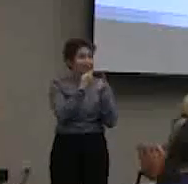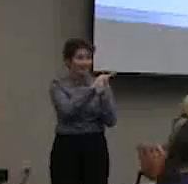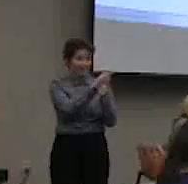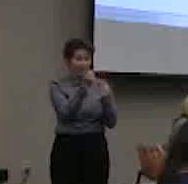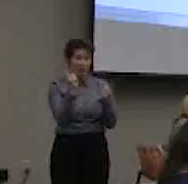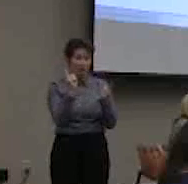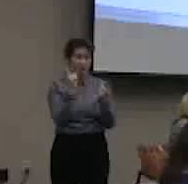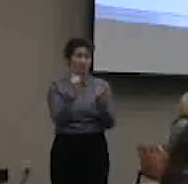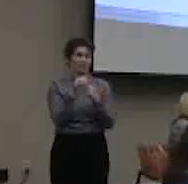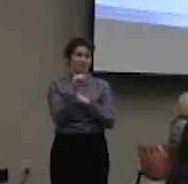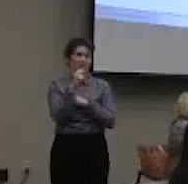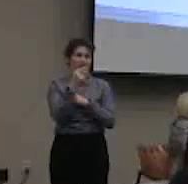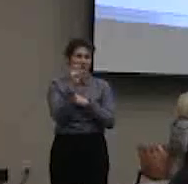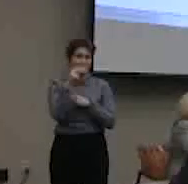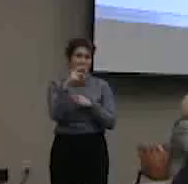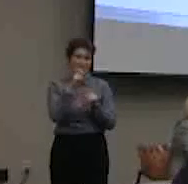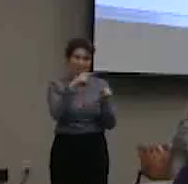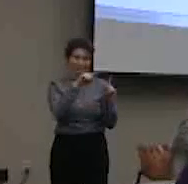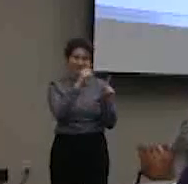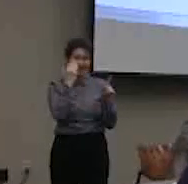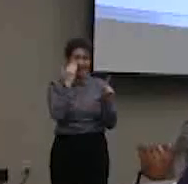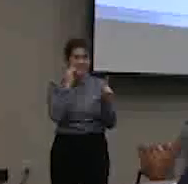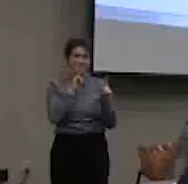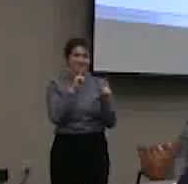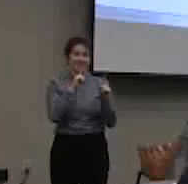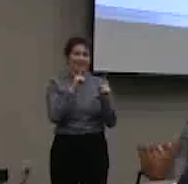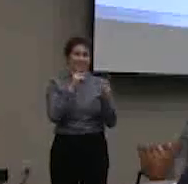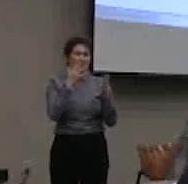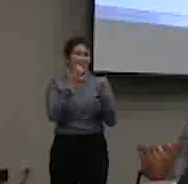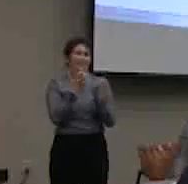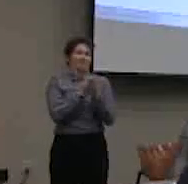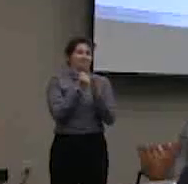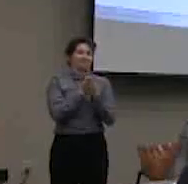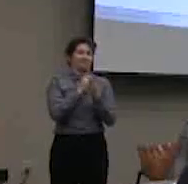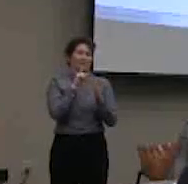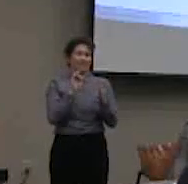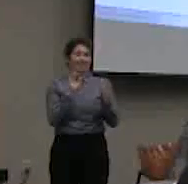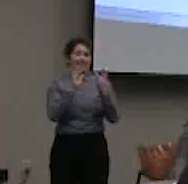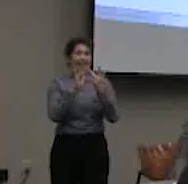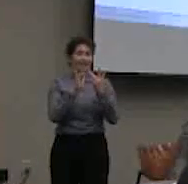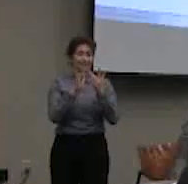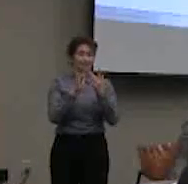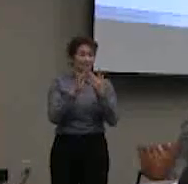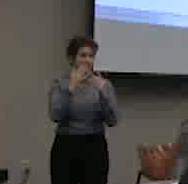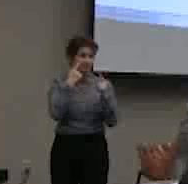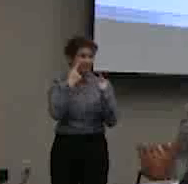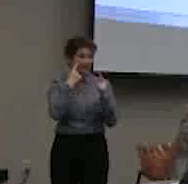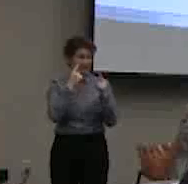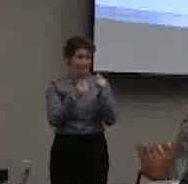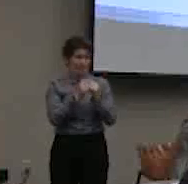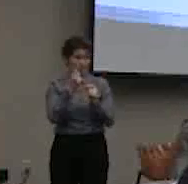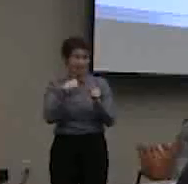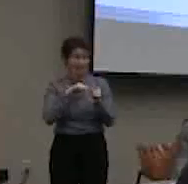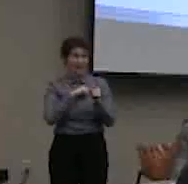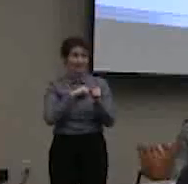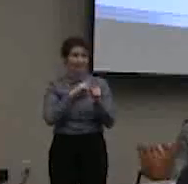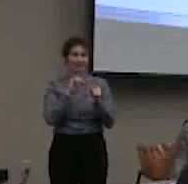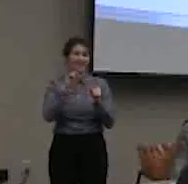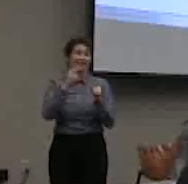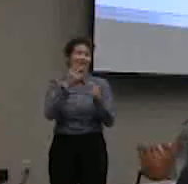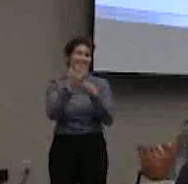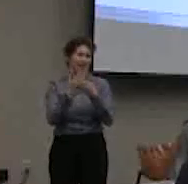and, you know, that we need to connect as well. And I think for most of us, it's the second step. Yeah.